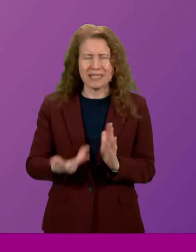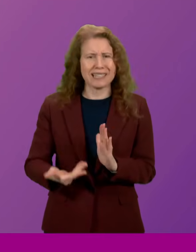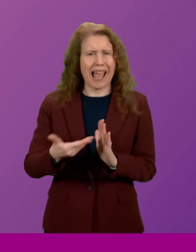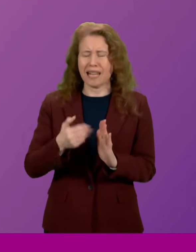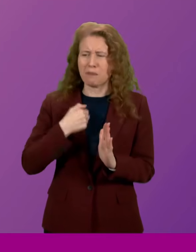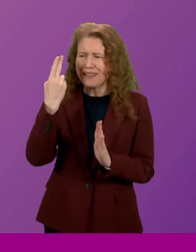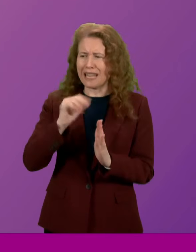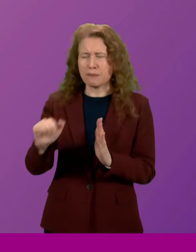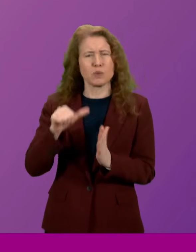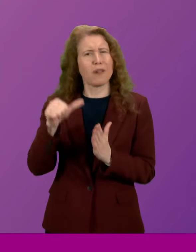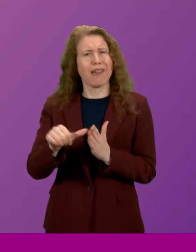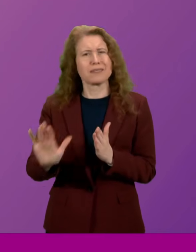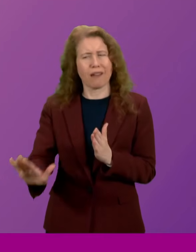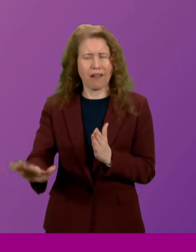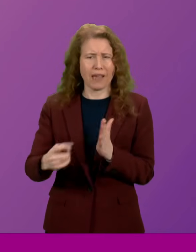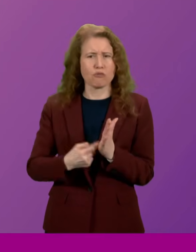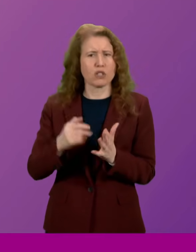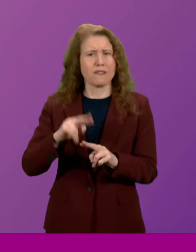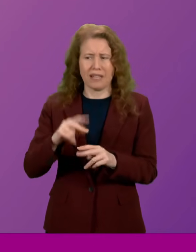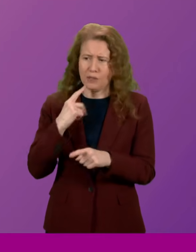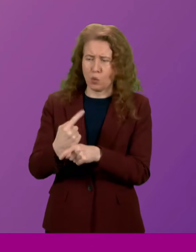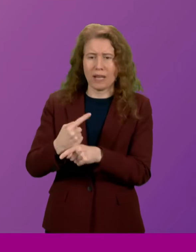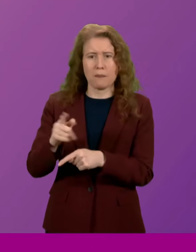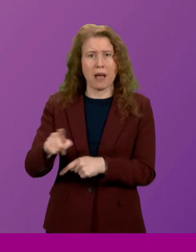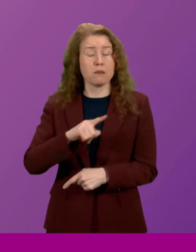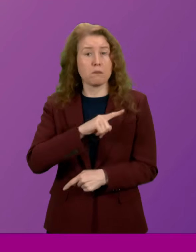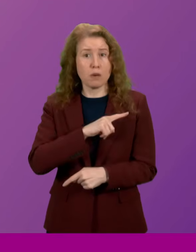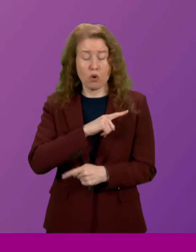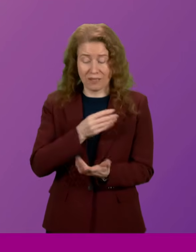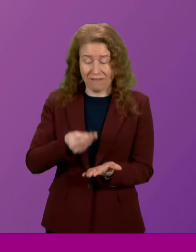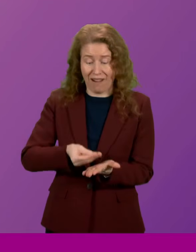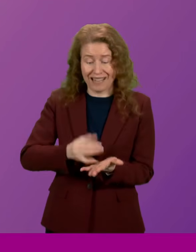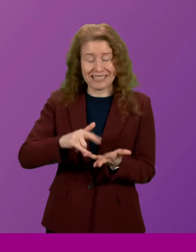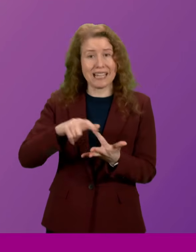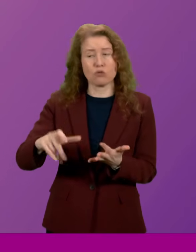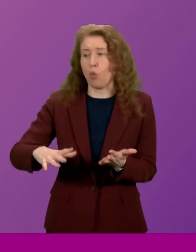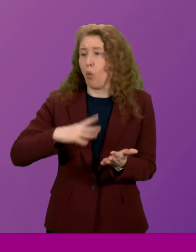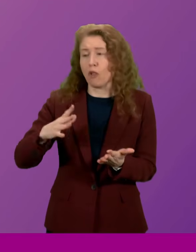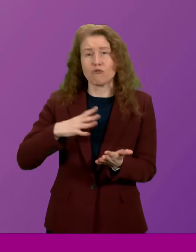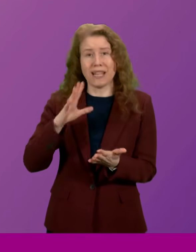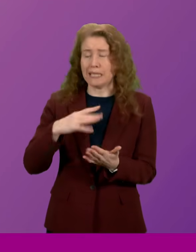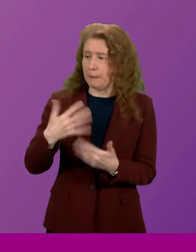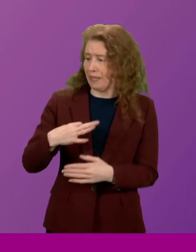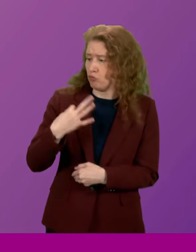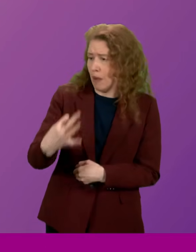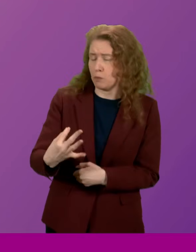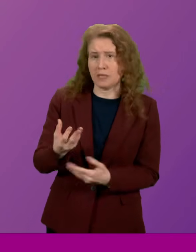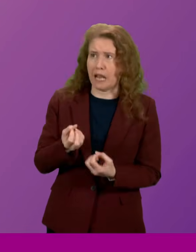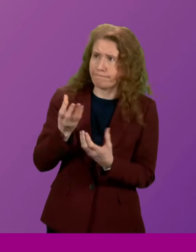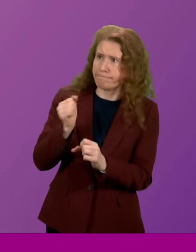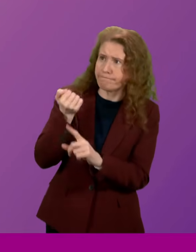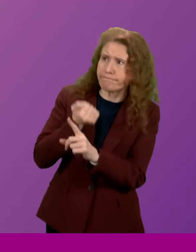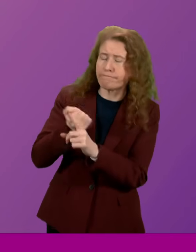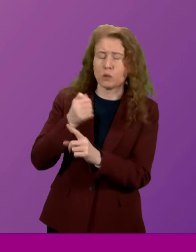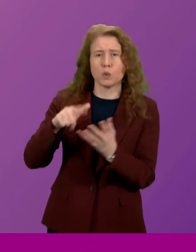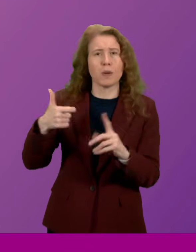my name to the letter that Russell Finlay is talking about, because the Finance Secretary has already made these representations to the United